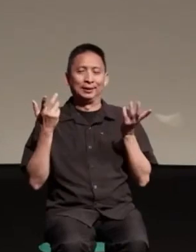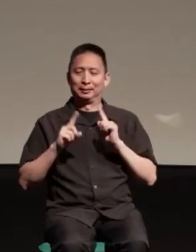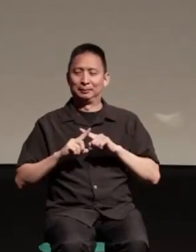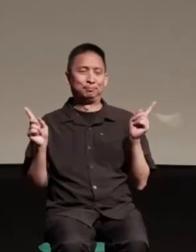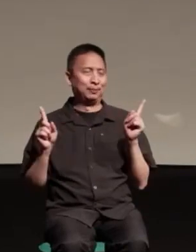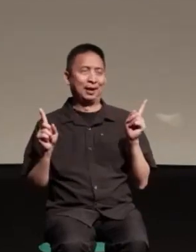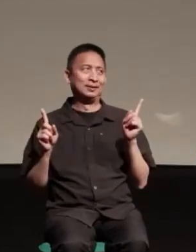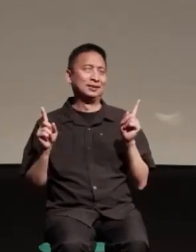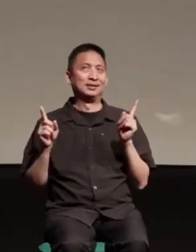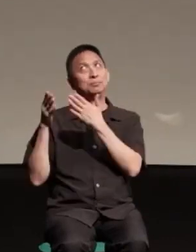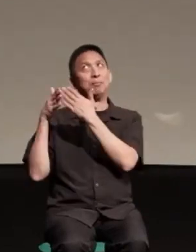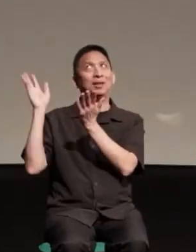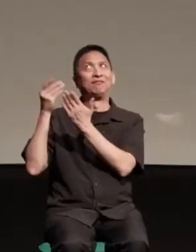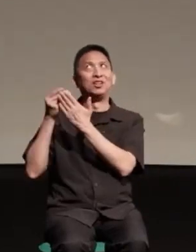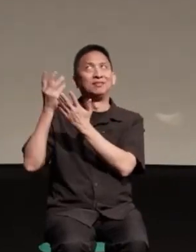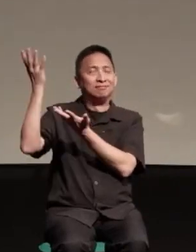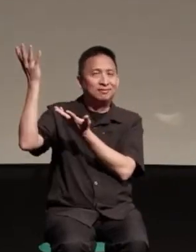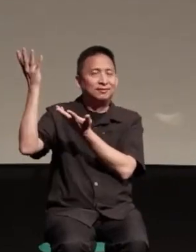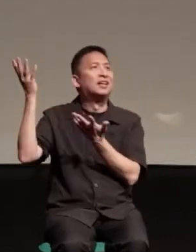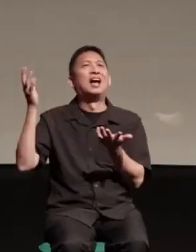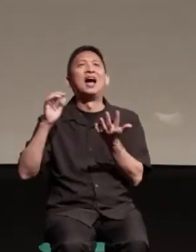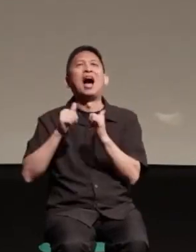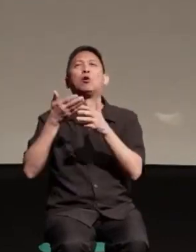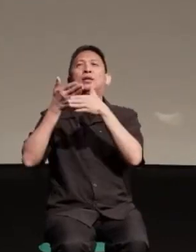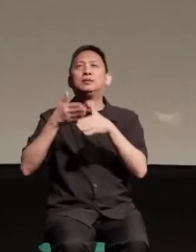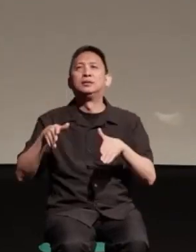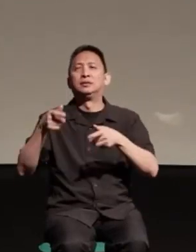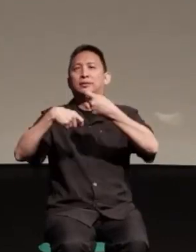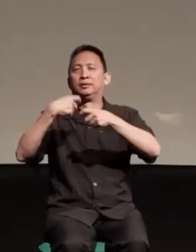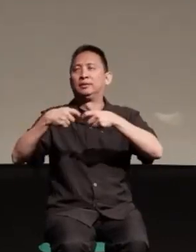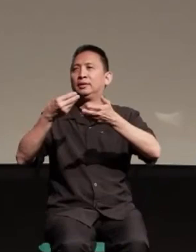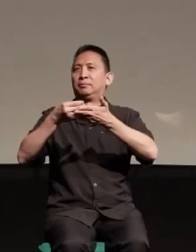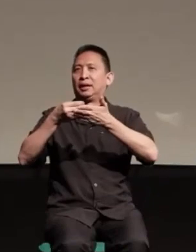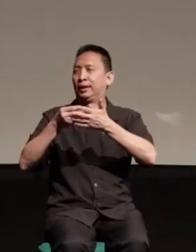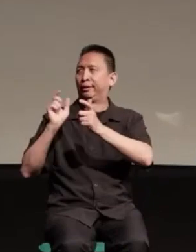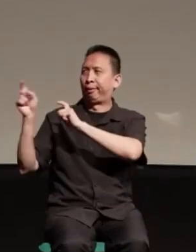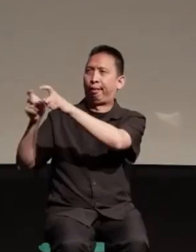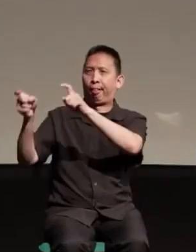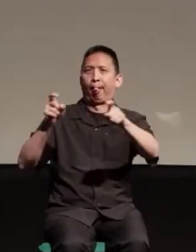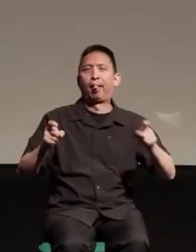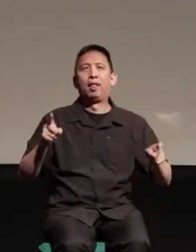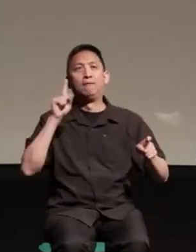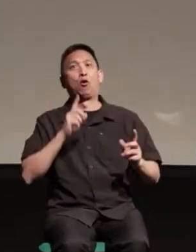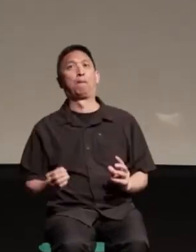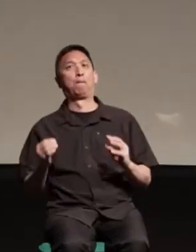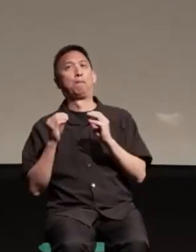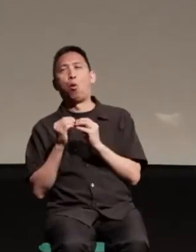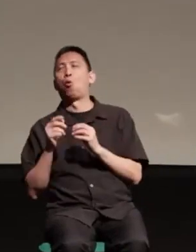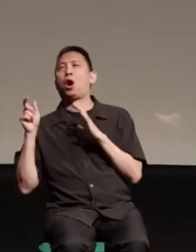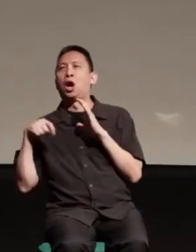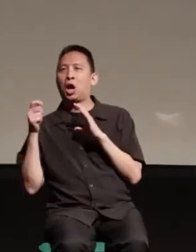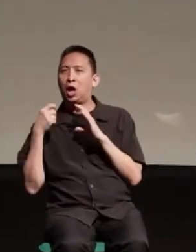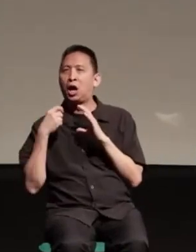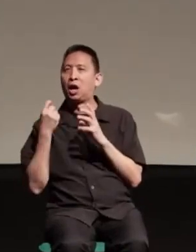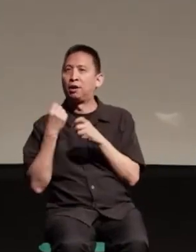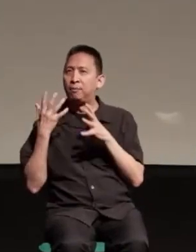public funding, but how can we redistribute to give the opportunity to more filmmakers that are hungry, so that